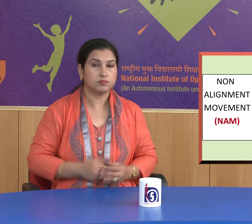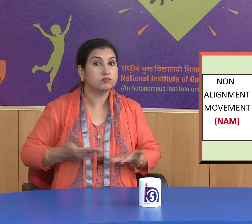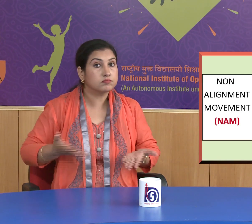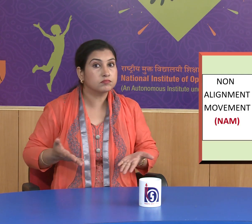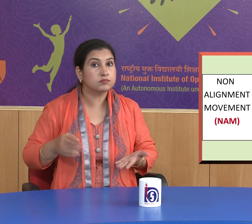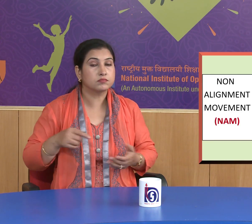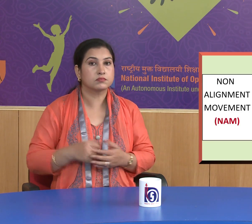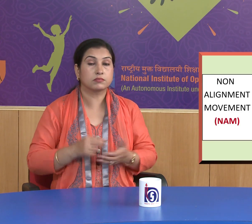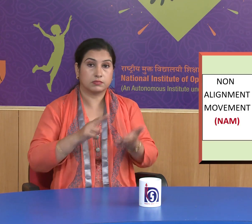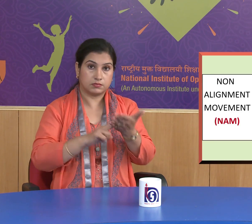However,